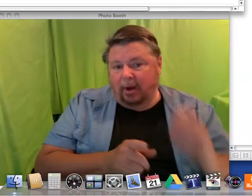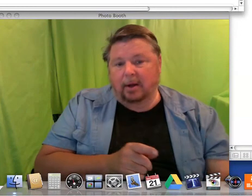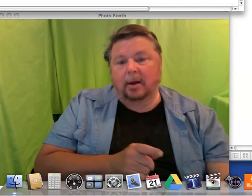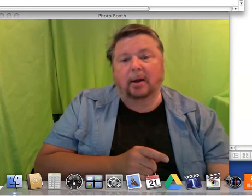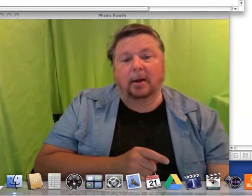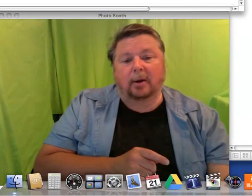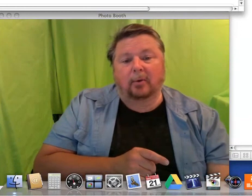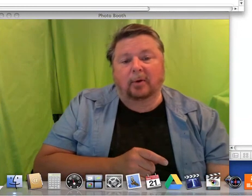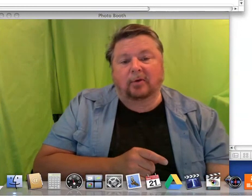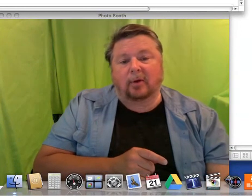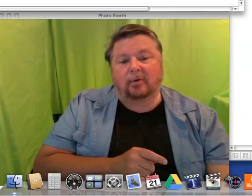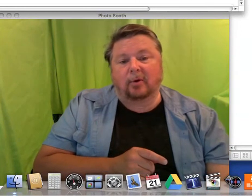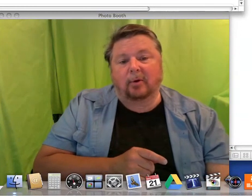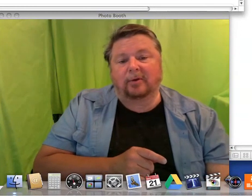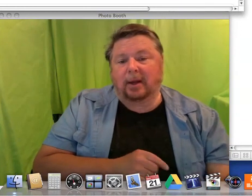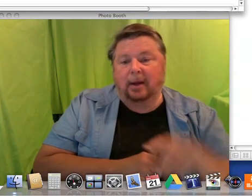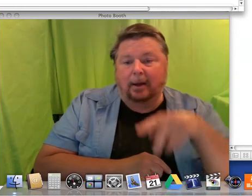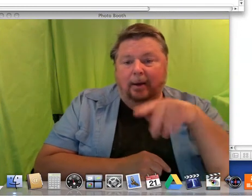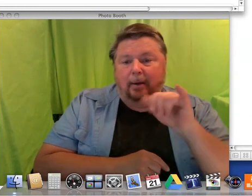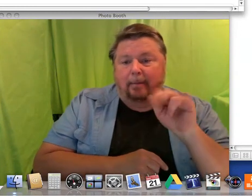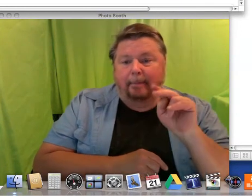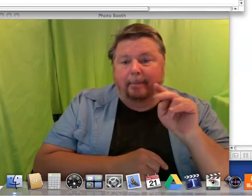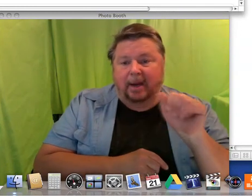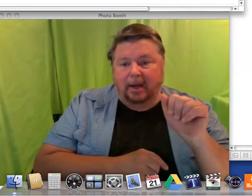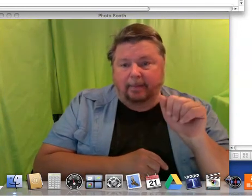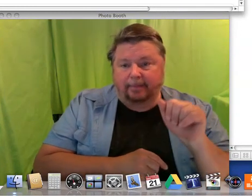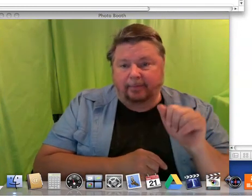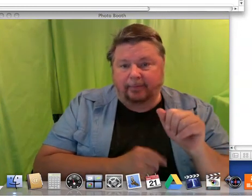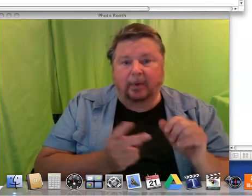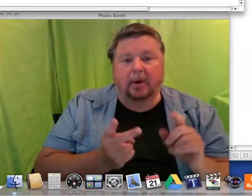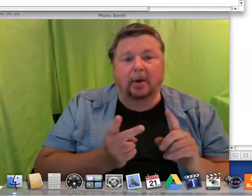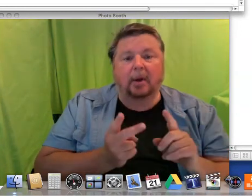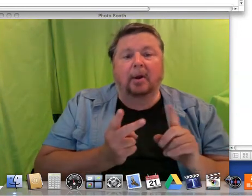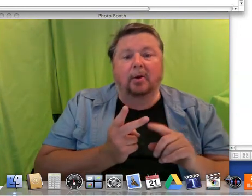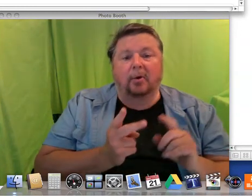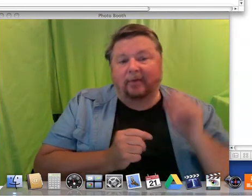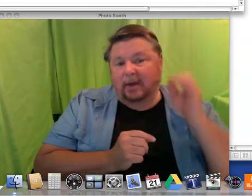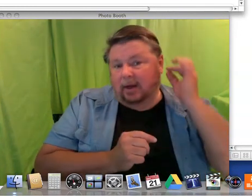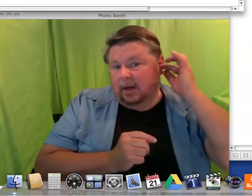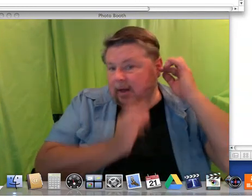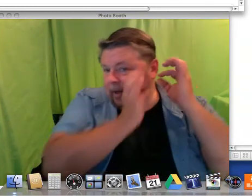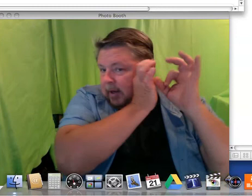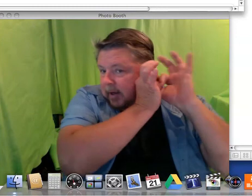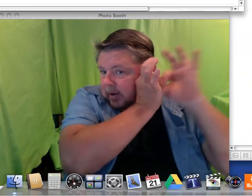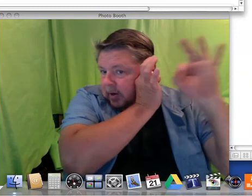lobe, which is also known as the pinna. You have the